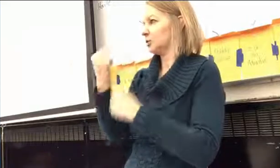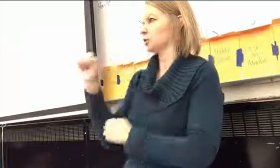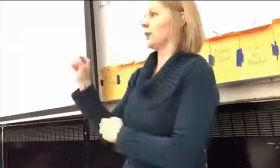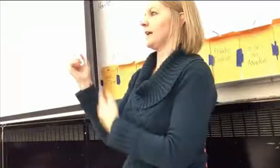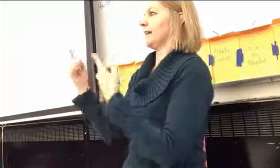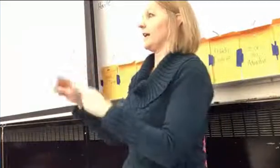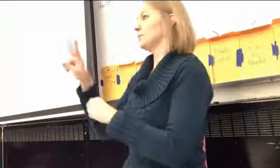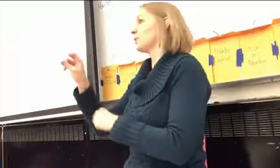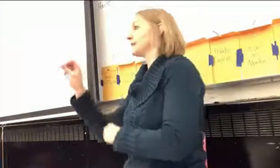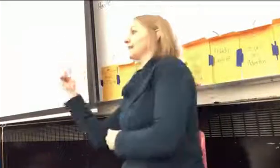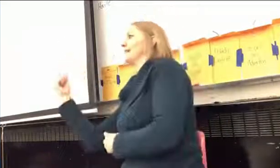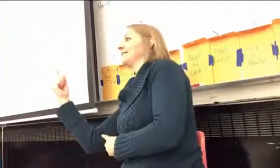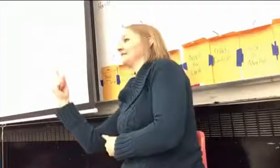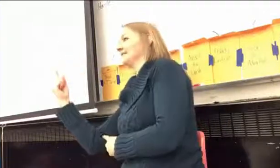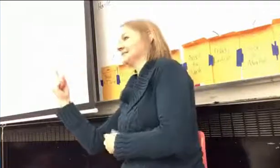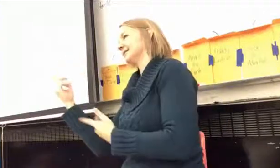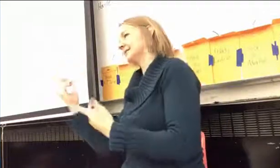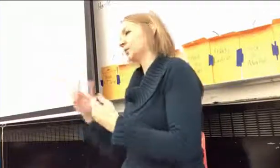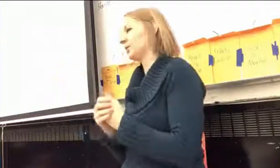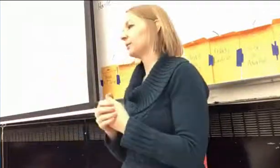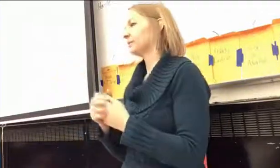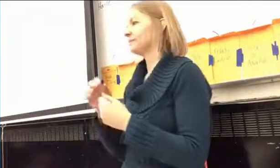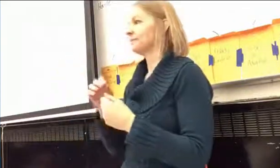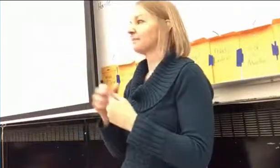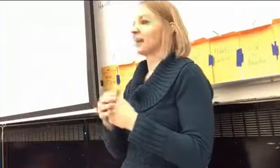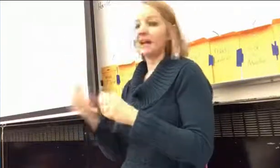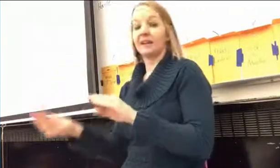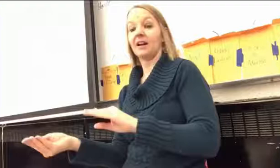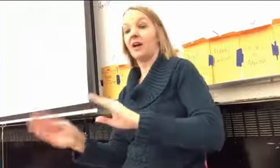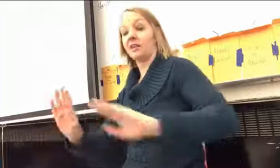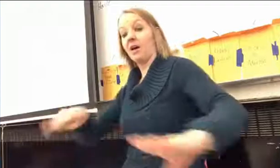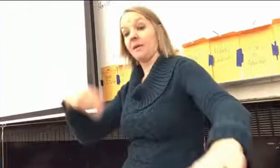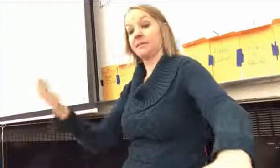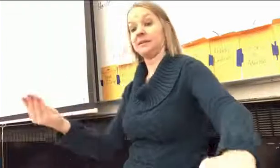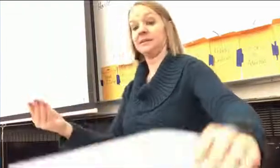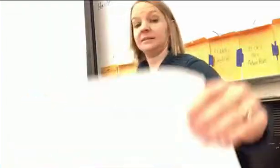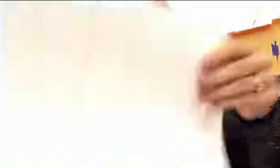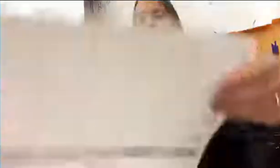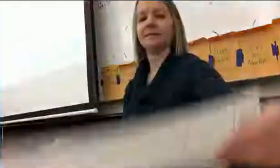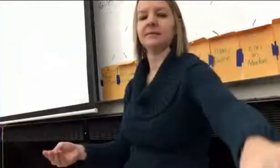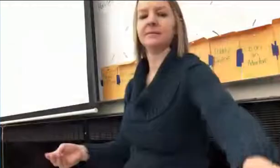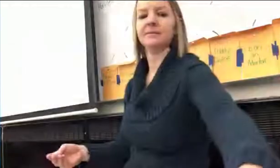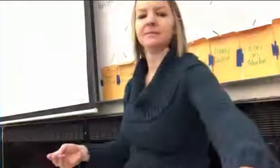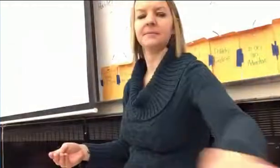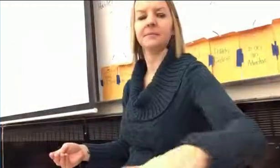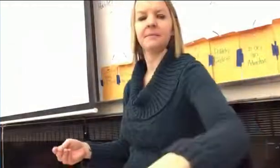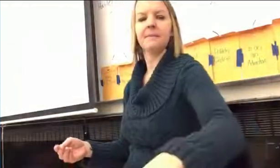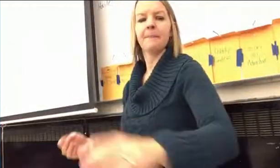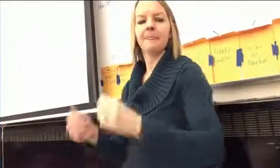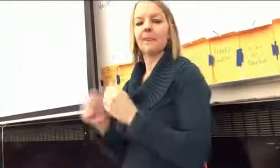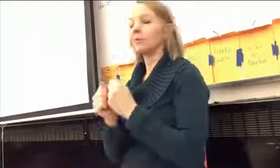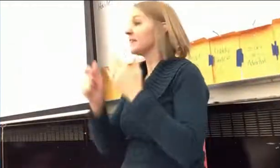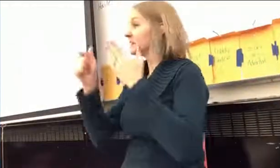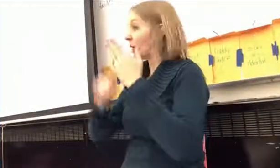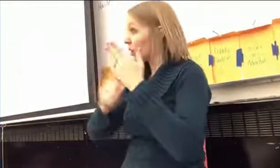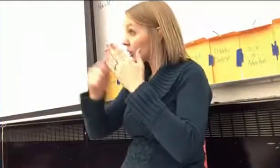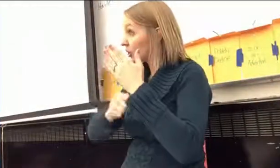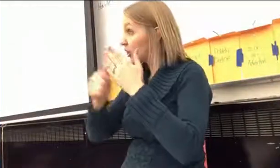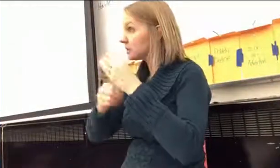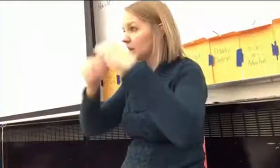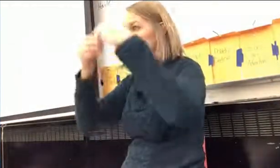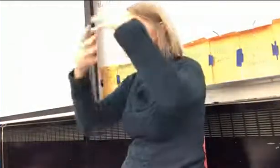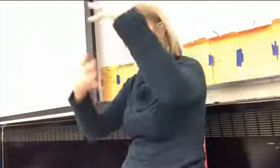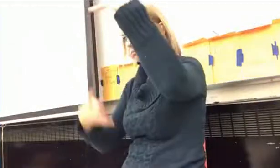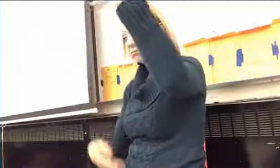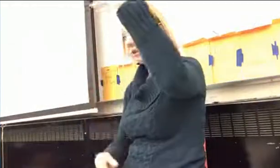did, okay? On the other side, on the strike side, there's a lot of like Wikipedia articles that are crazy long about these events.